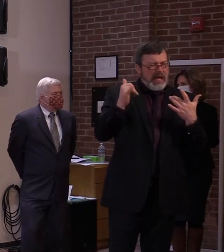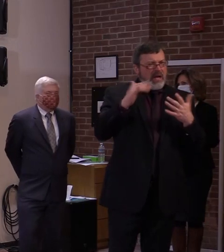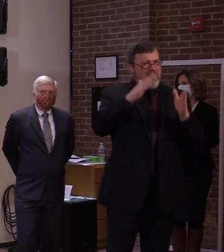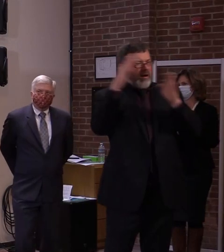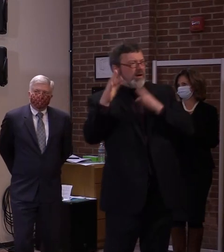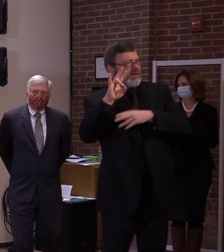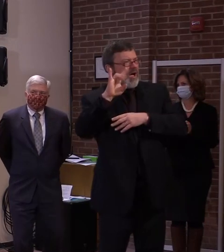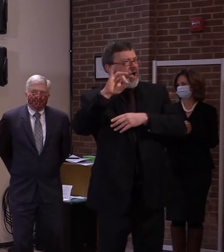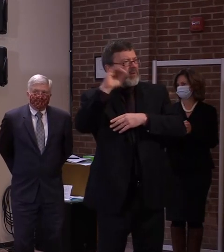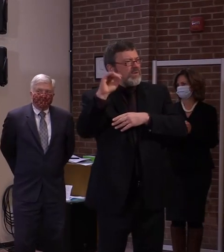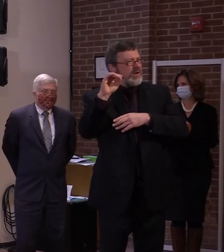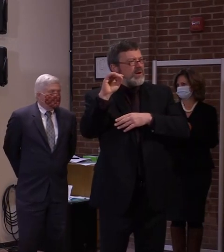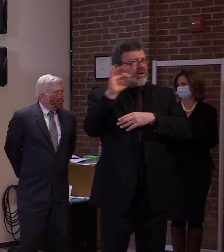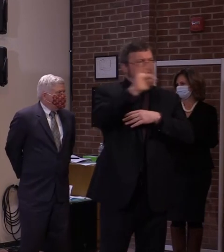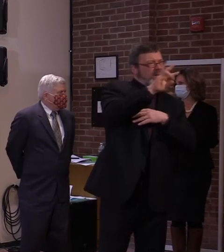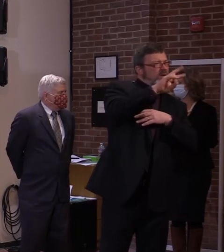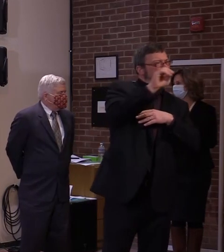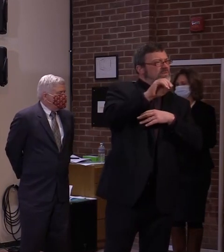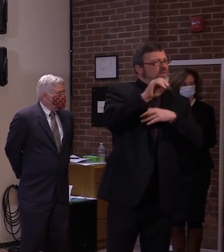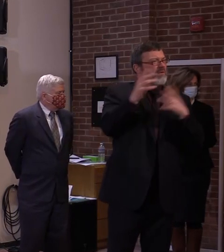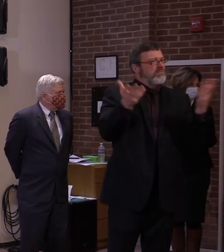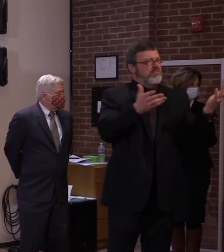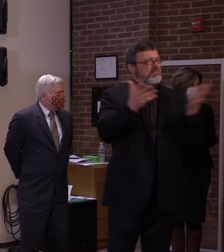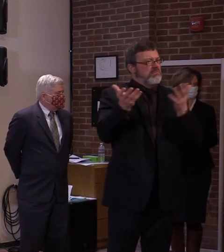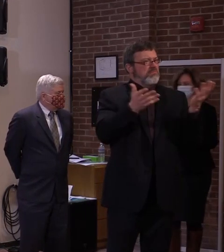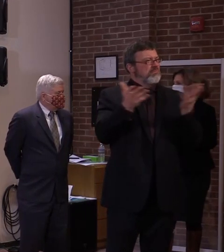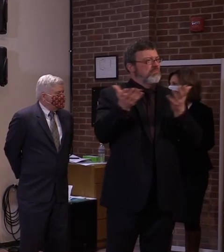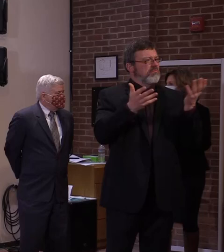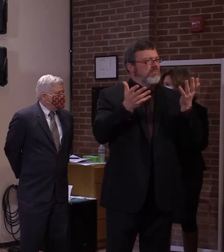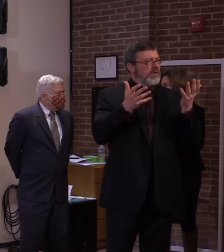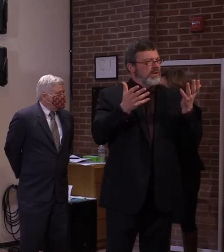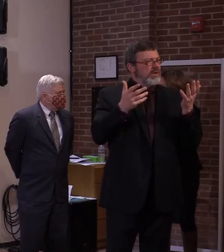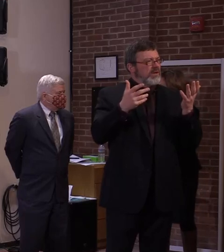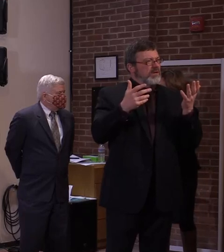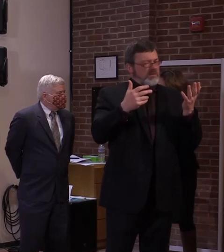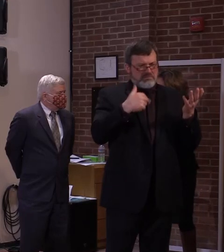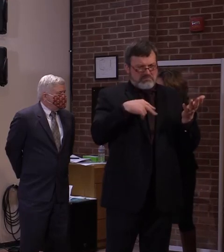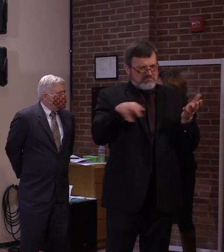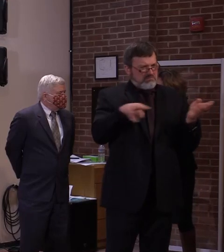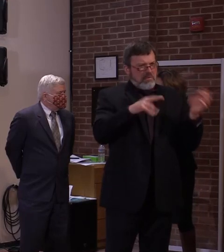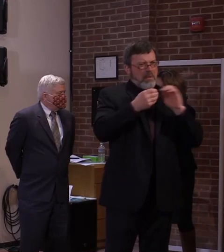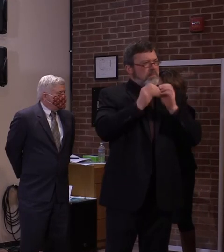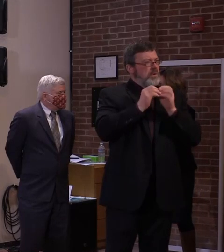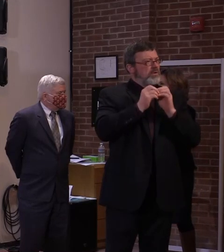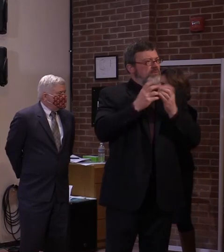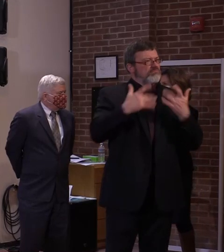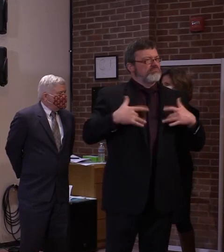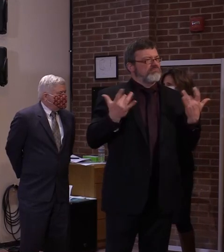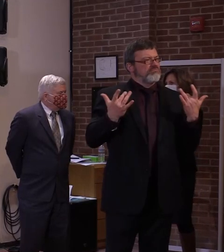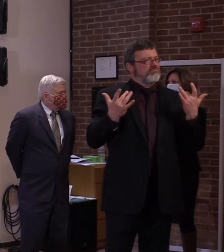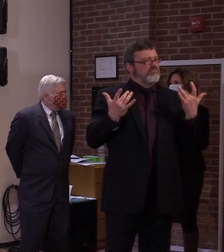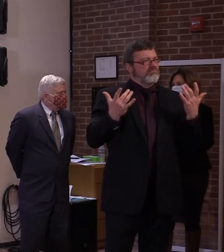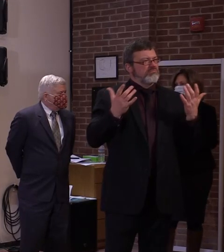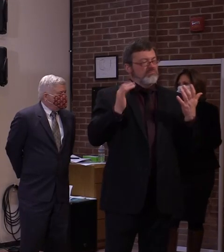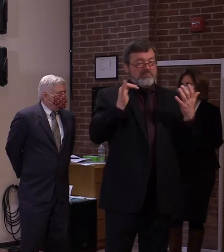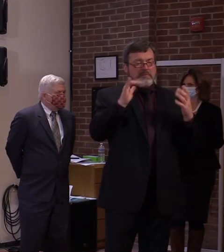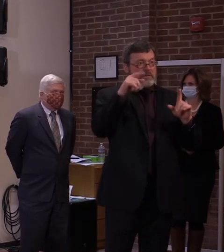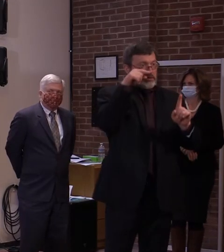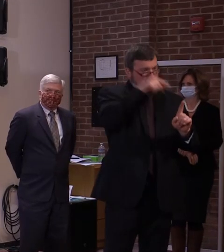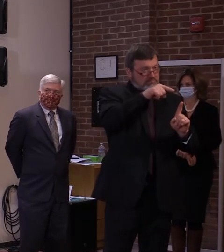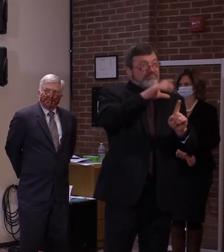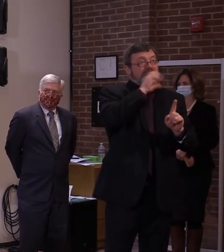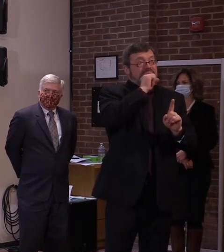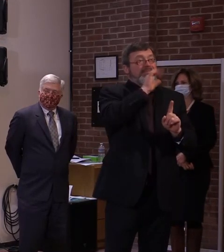78? What is it? I don't know what that. It just says 78% of Vermonters age 5. Yeah,